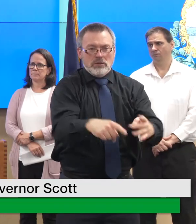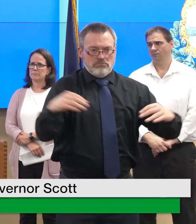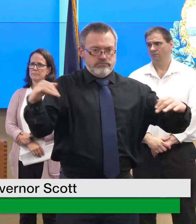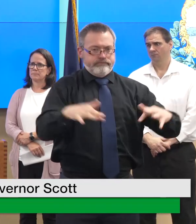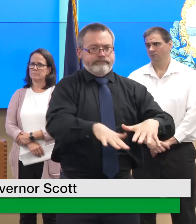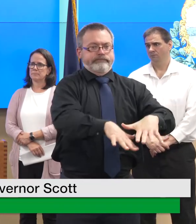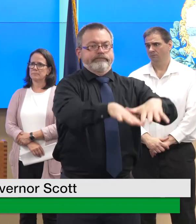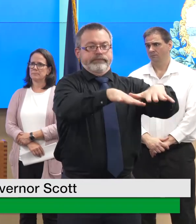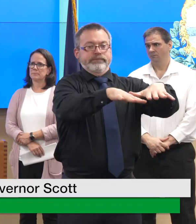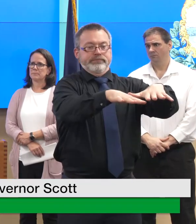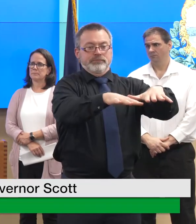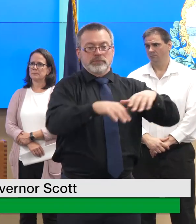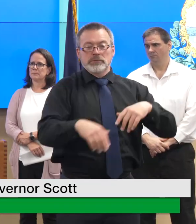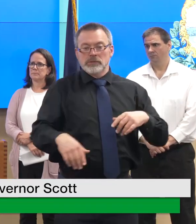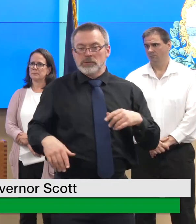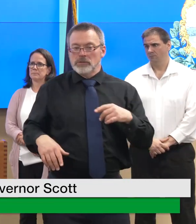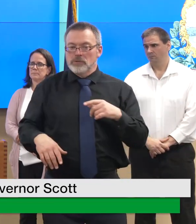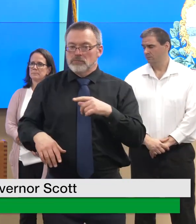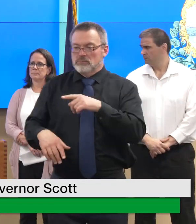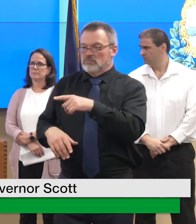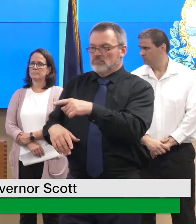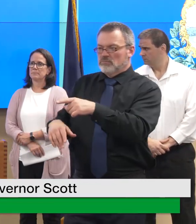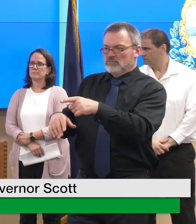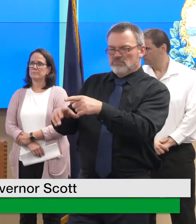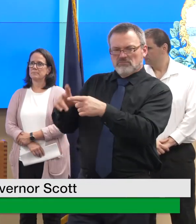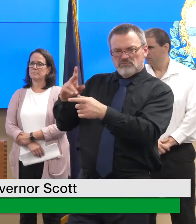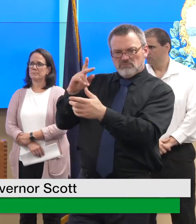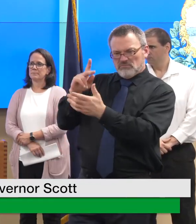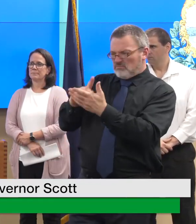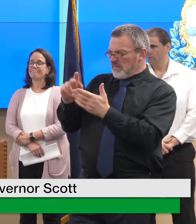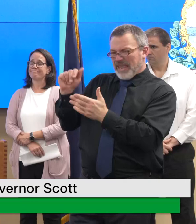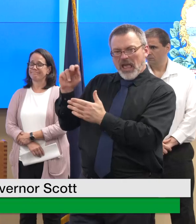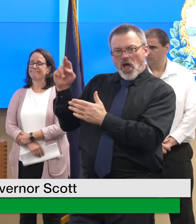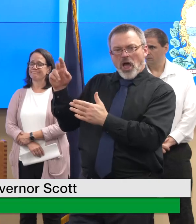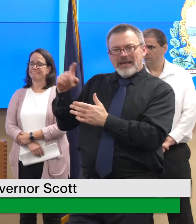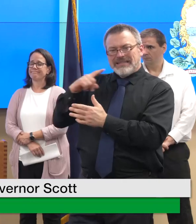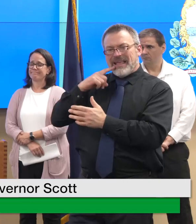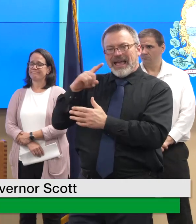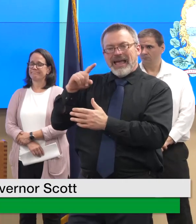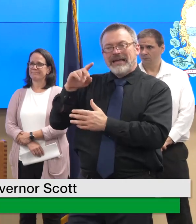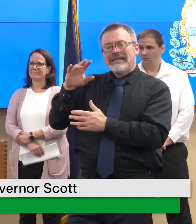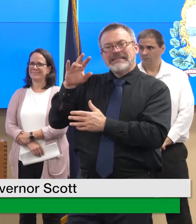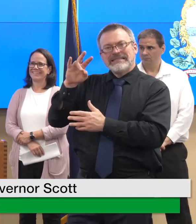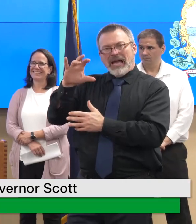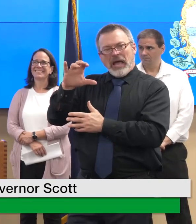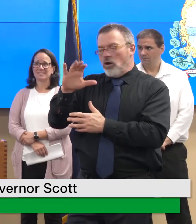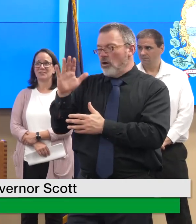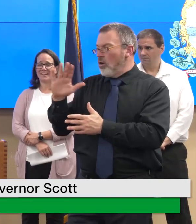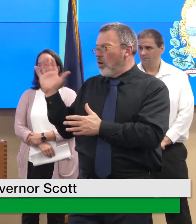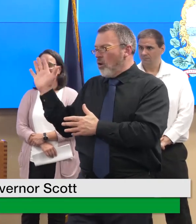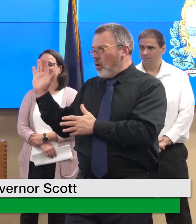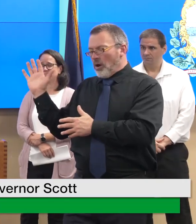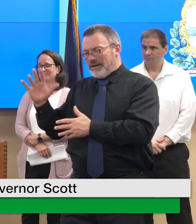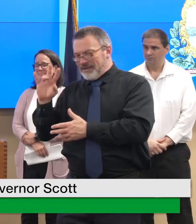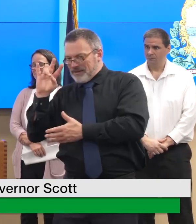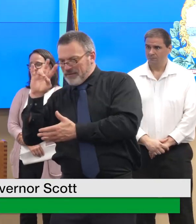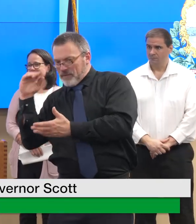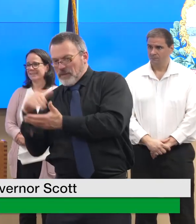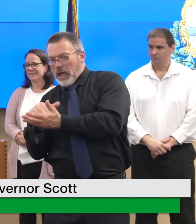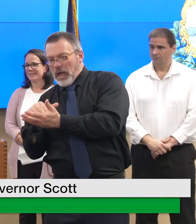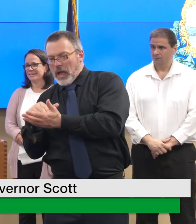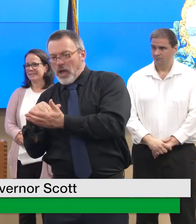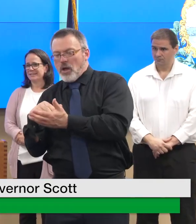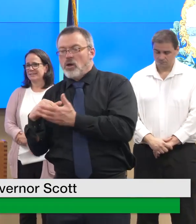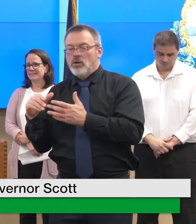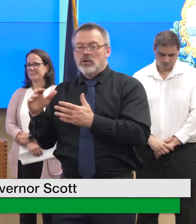like 700-ish something miles of rivers and 7,000. Oh, 7,000. Yeah. I what would